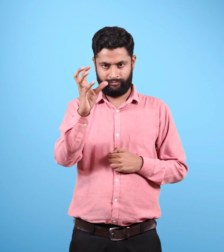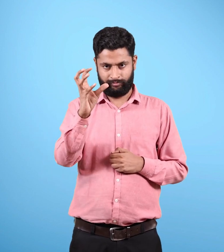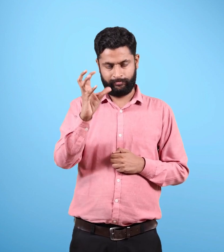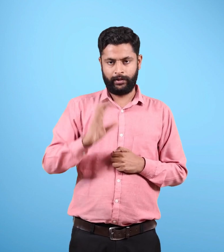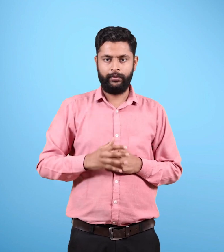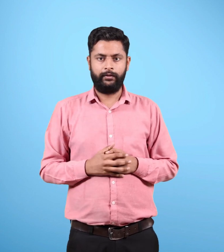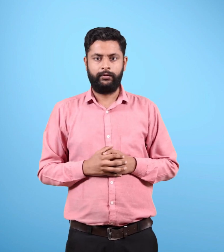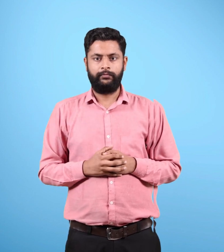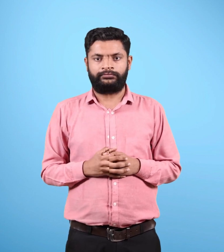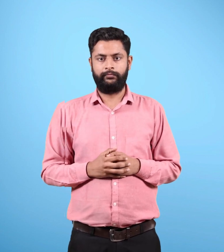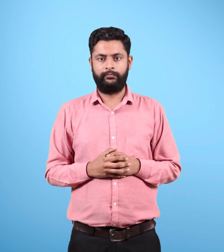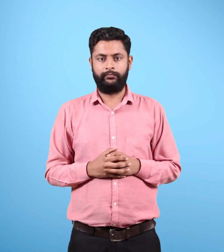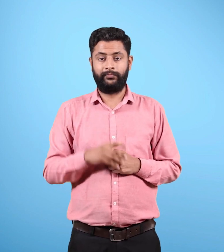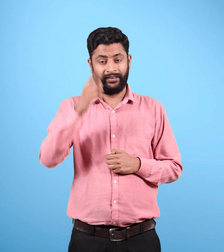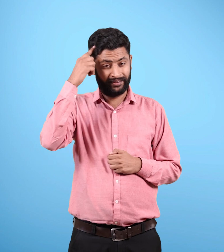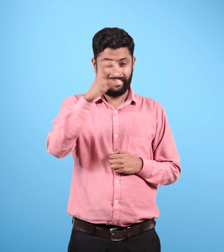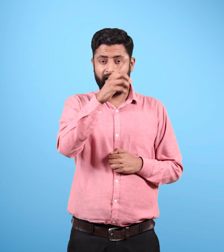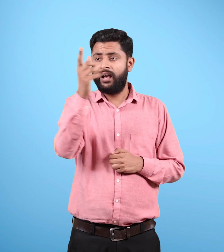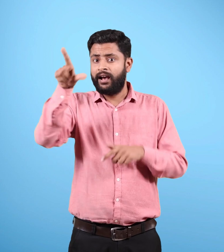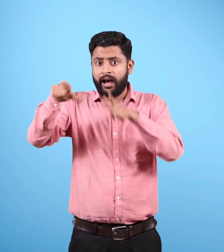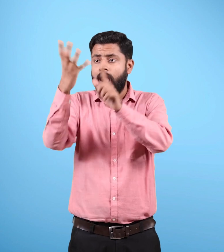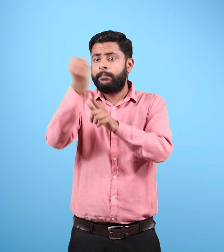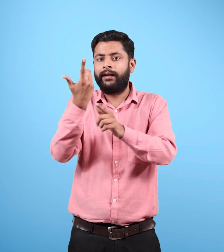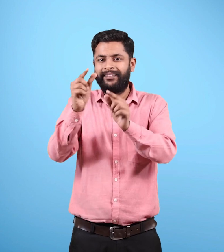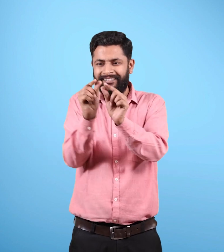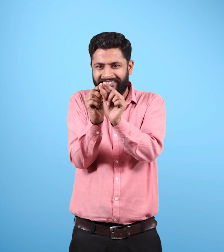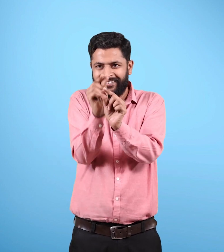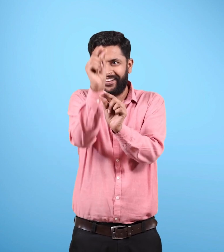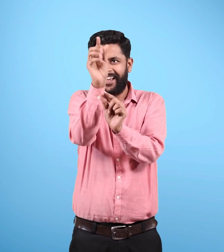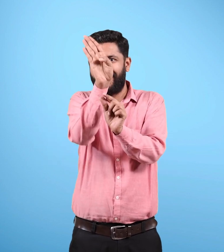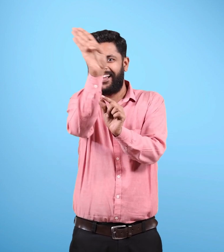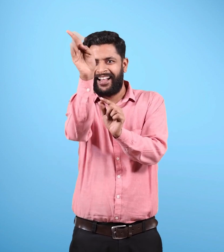brinjal. Plant part which gives us the ingredient: fruit.